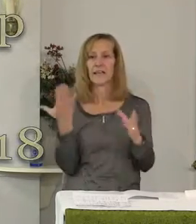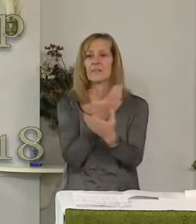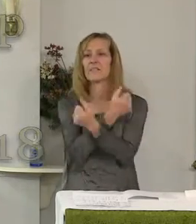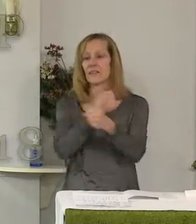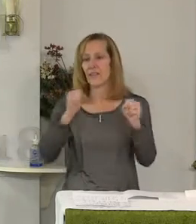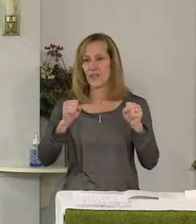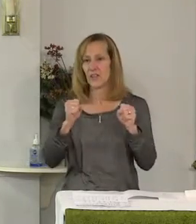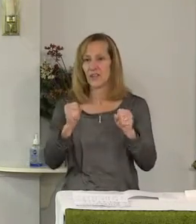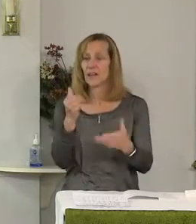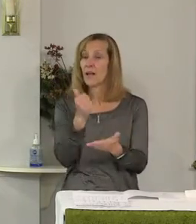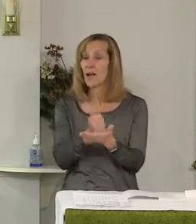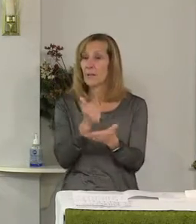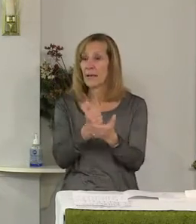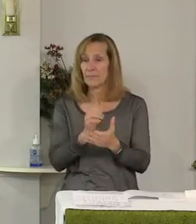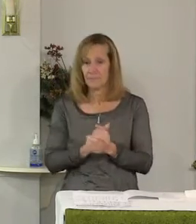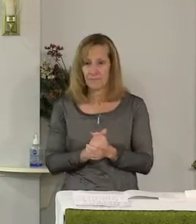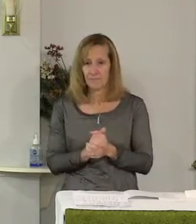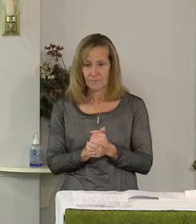salvation.